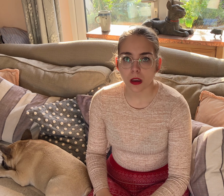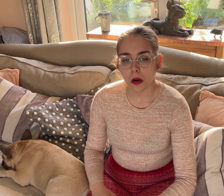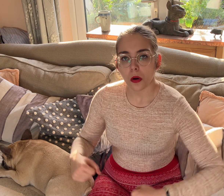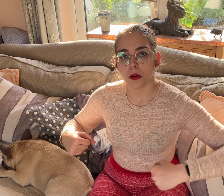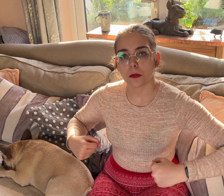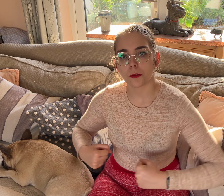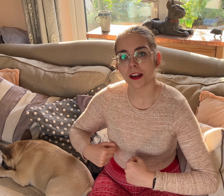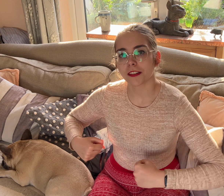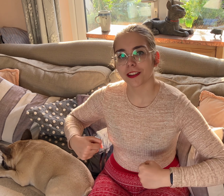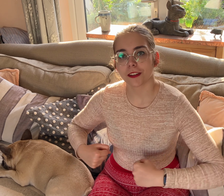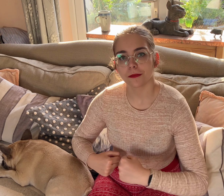Pressure.